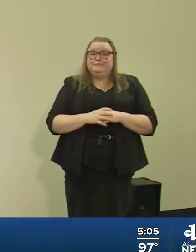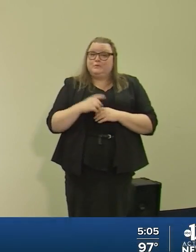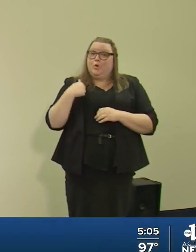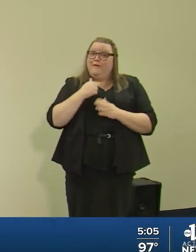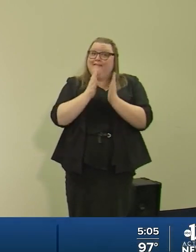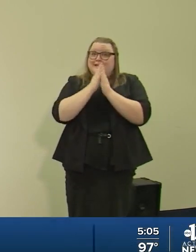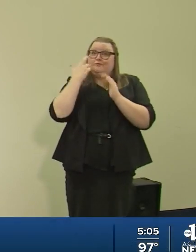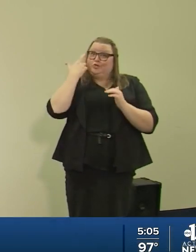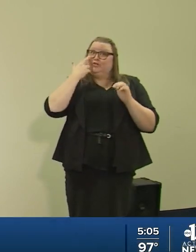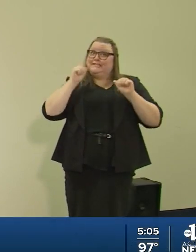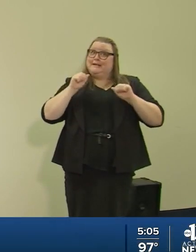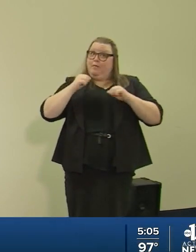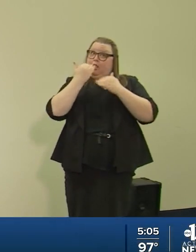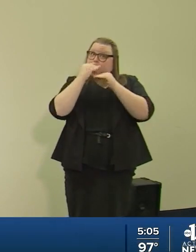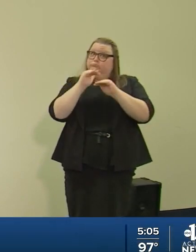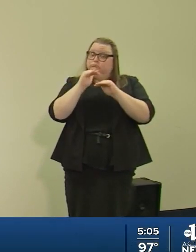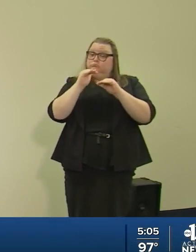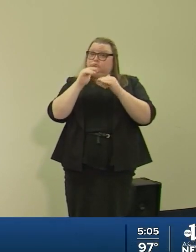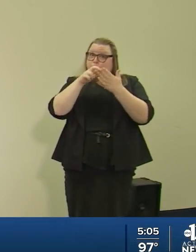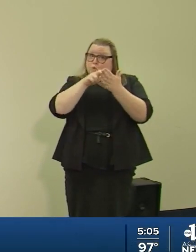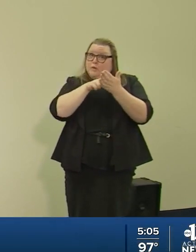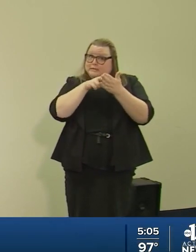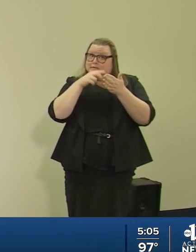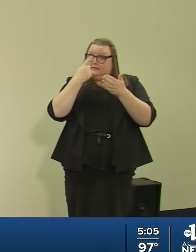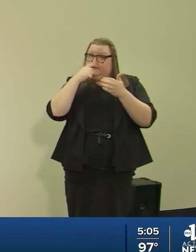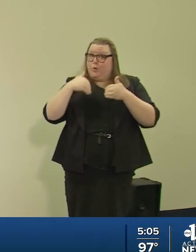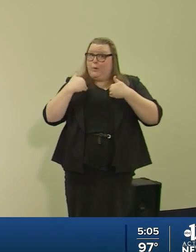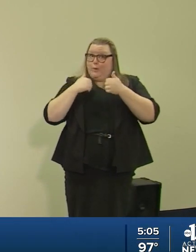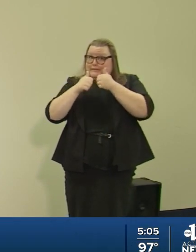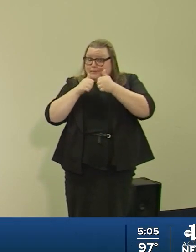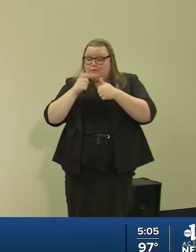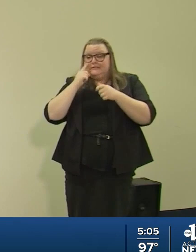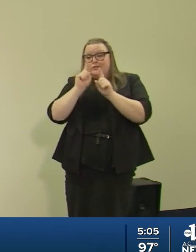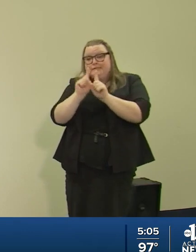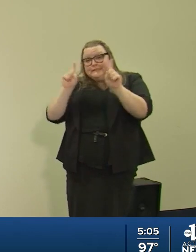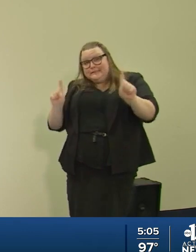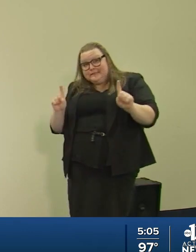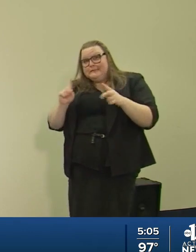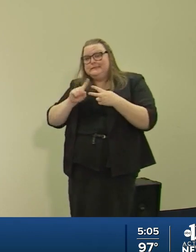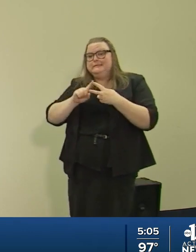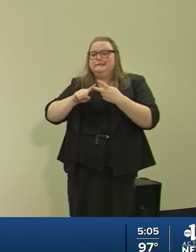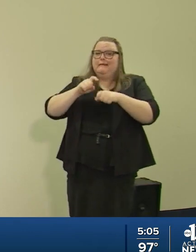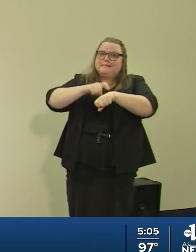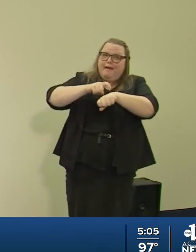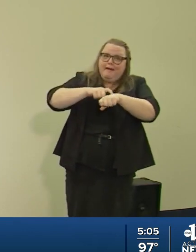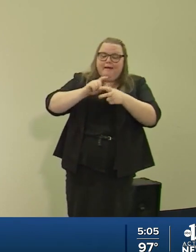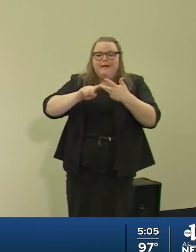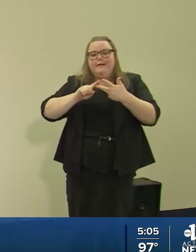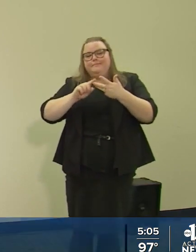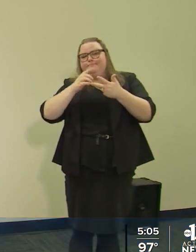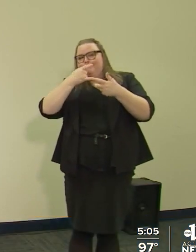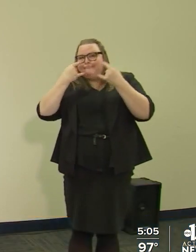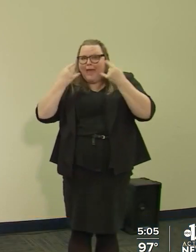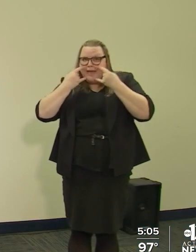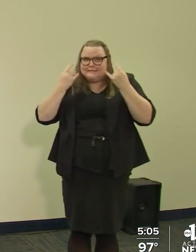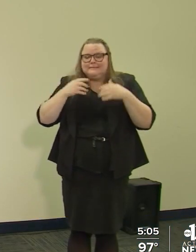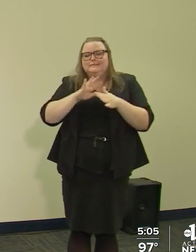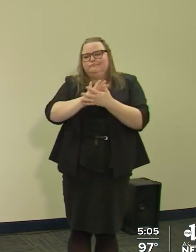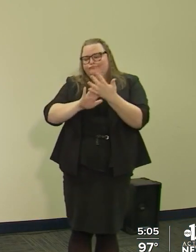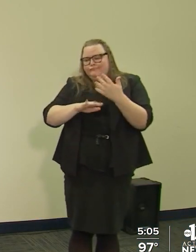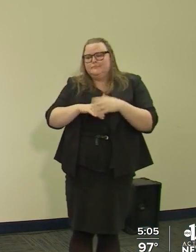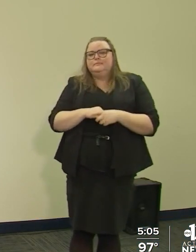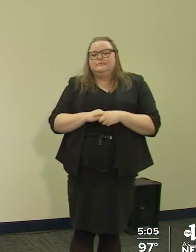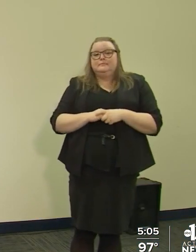reasonable restrictions on youth sports as it relates to distancing, timing, masking, so forth and so on. I